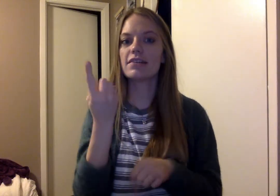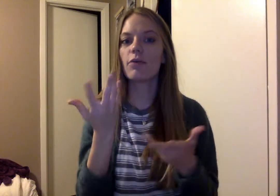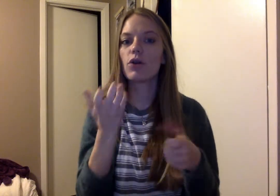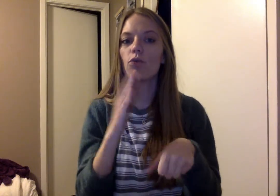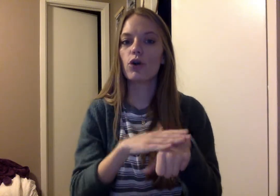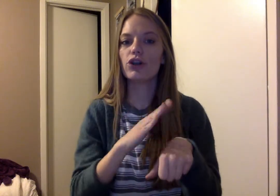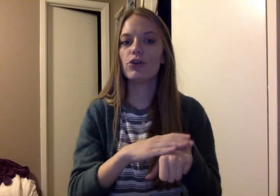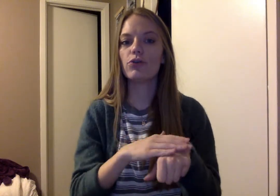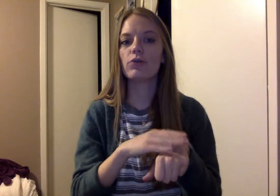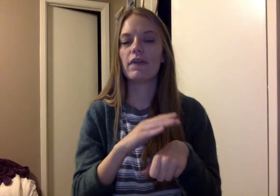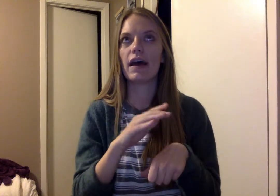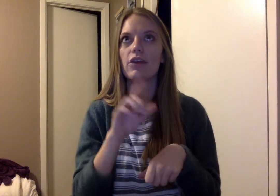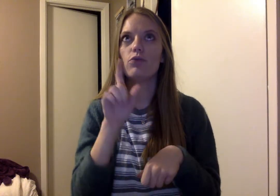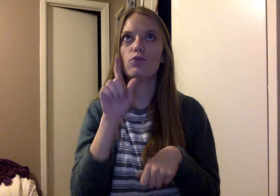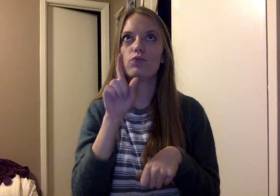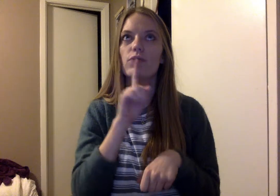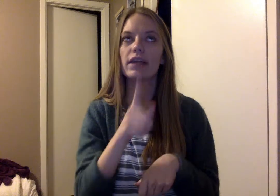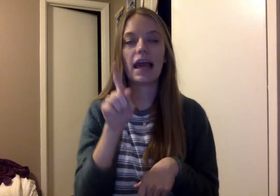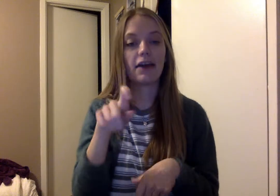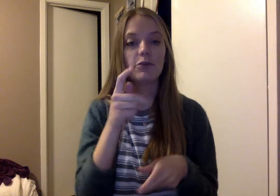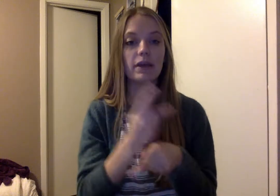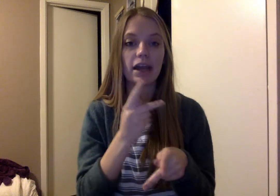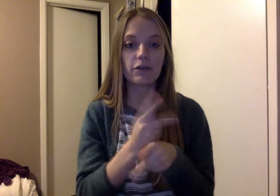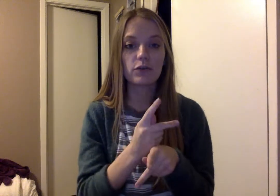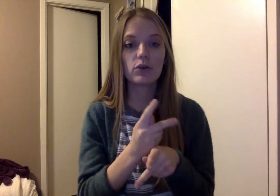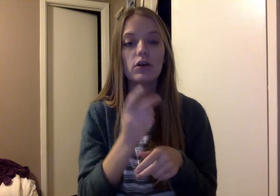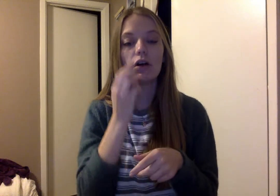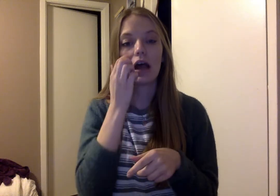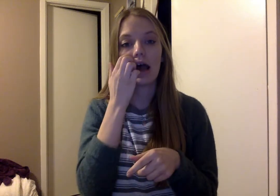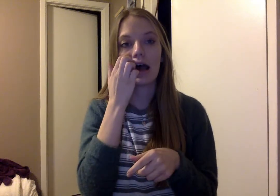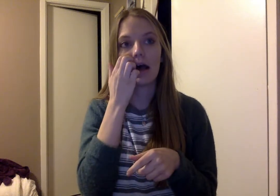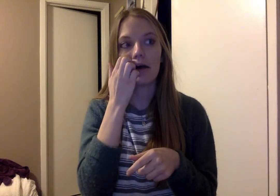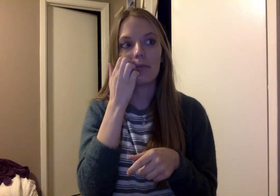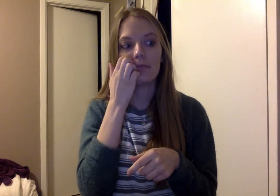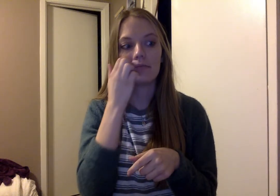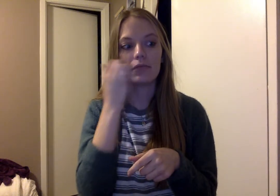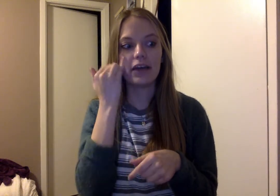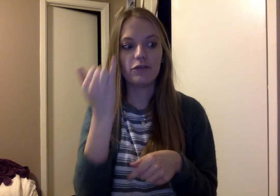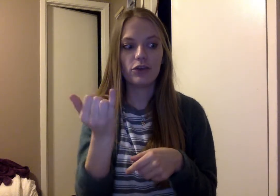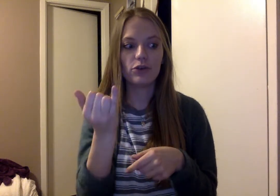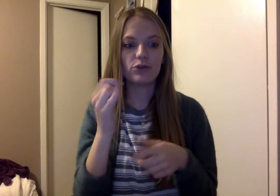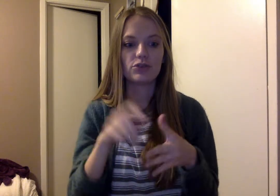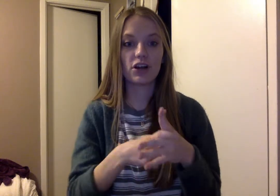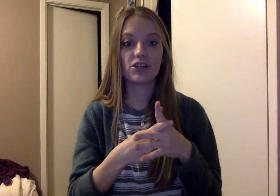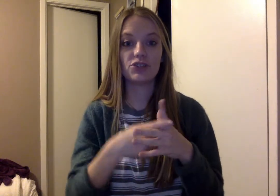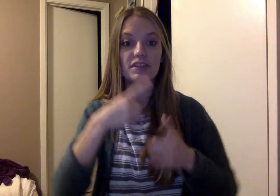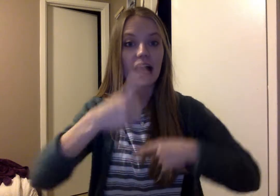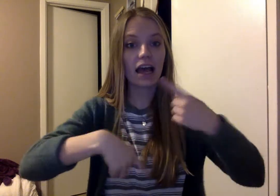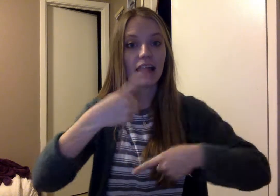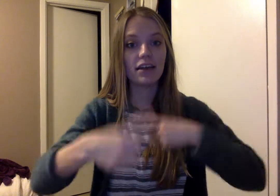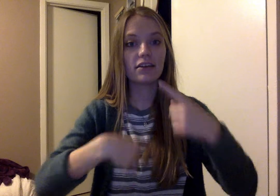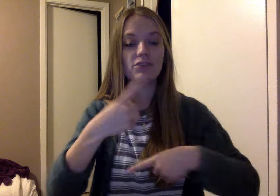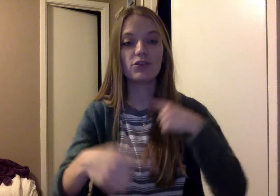I want to warn you that you really have to be careful. If you start to sign to